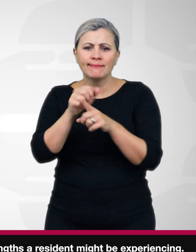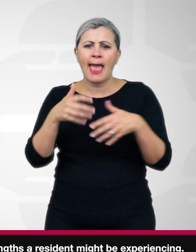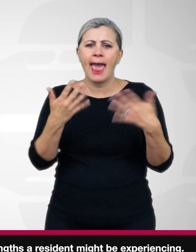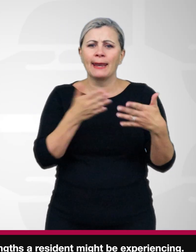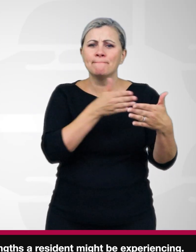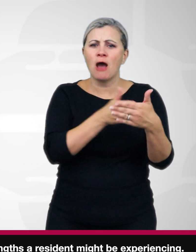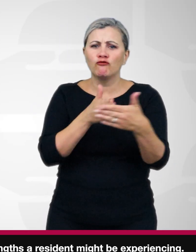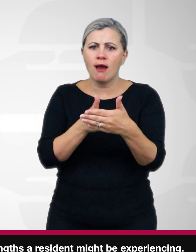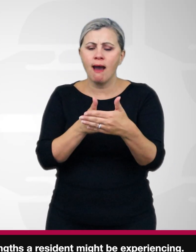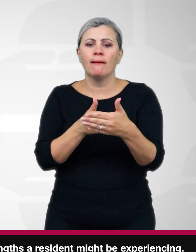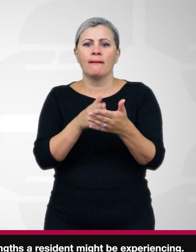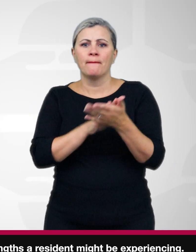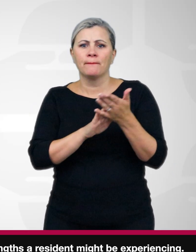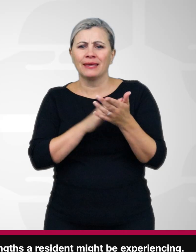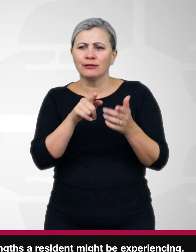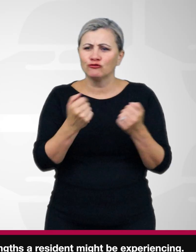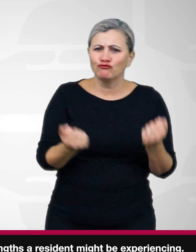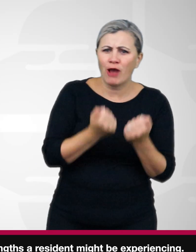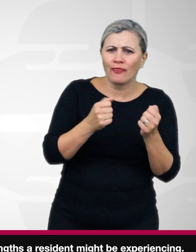identifying the barriers and strengths a resident might be experiencing,